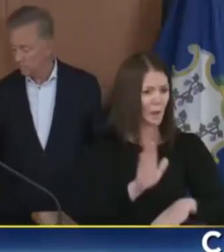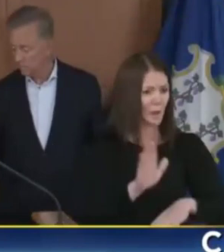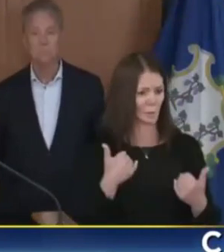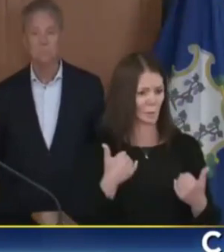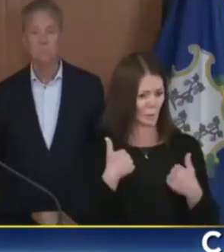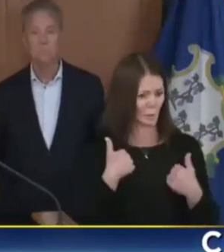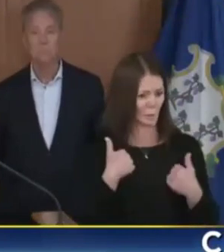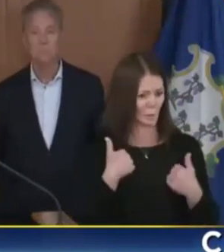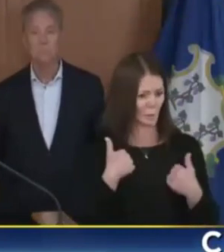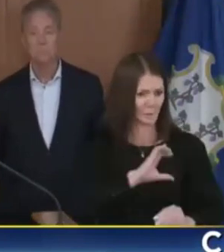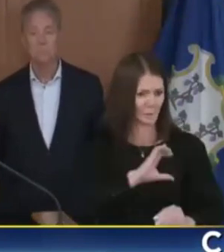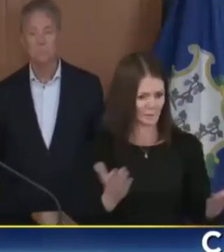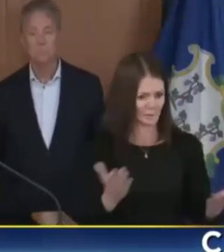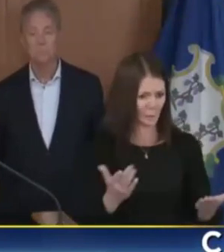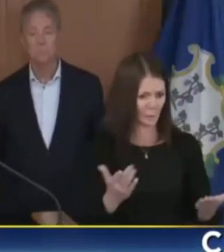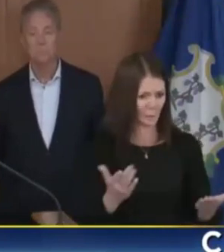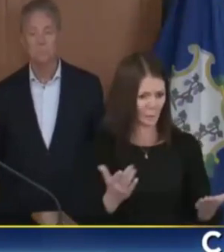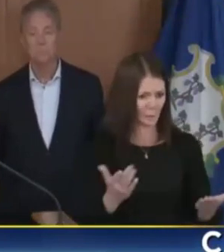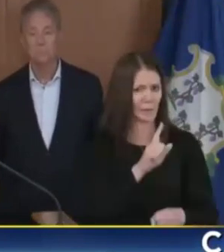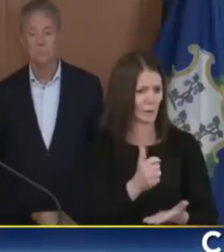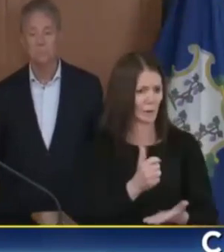extra patrols out there to mitigate that.